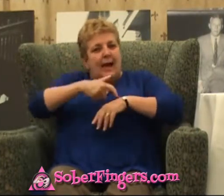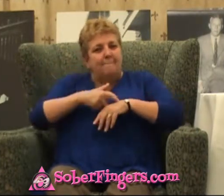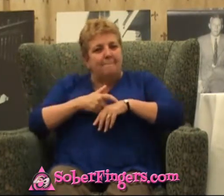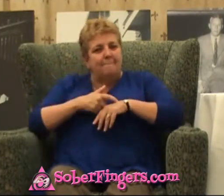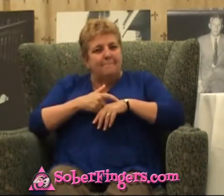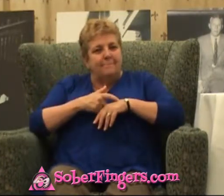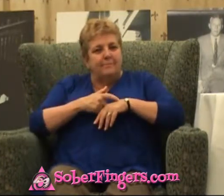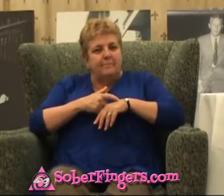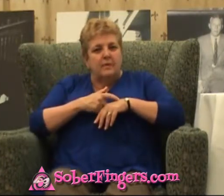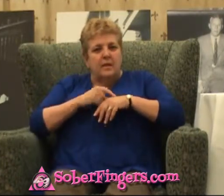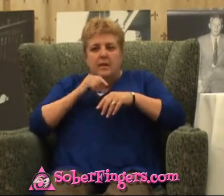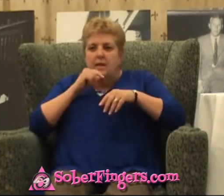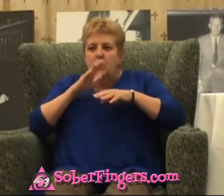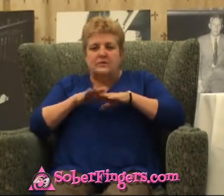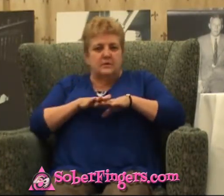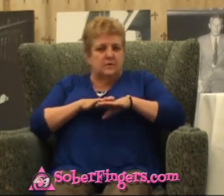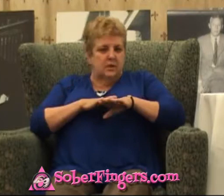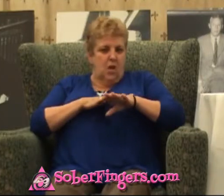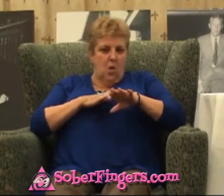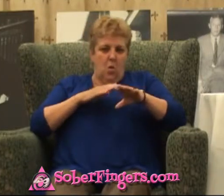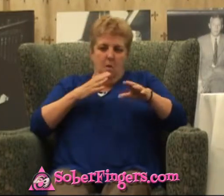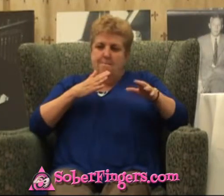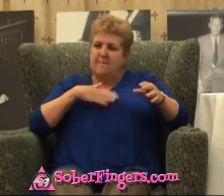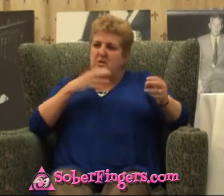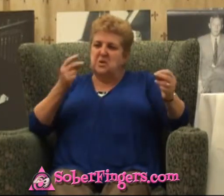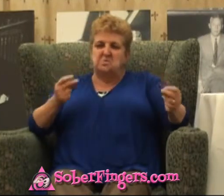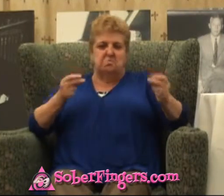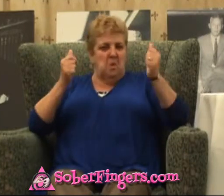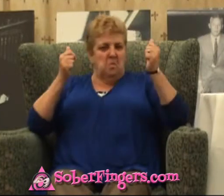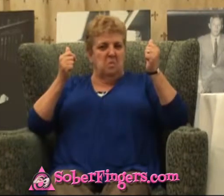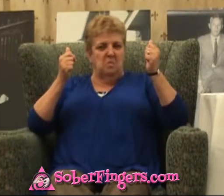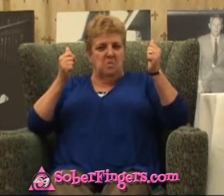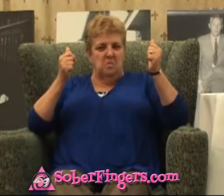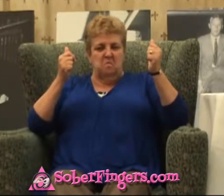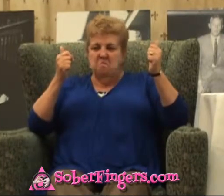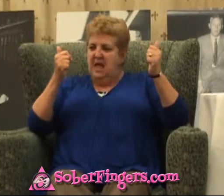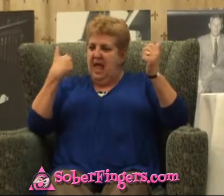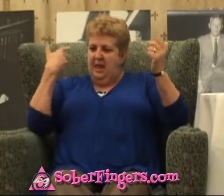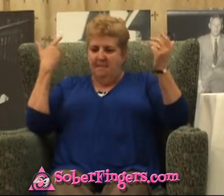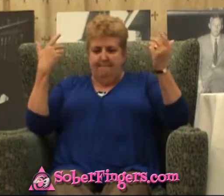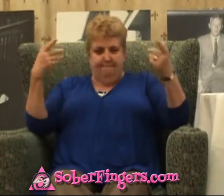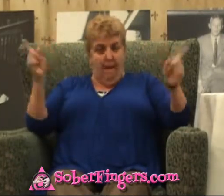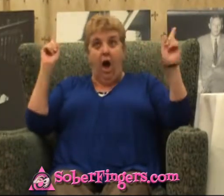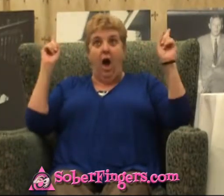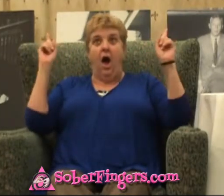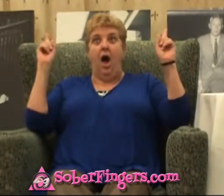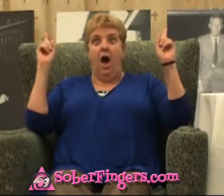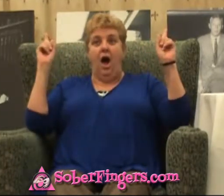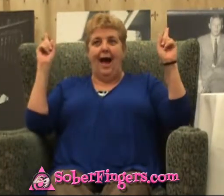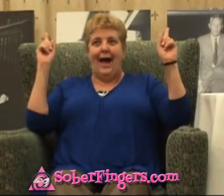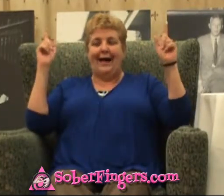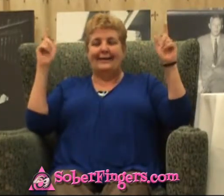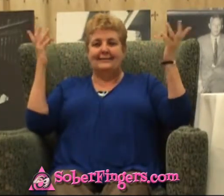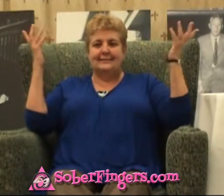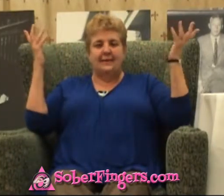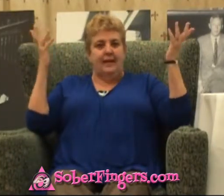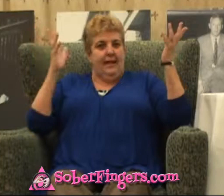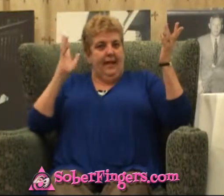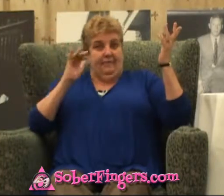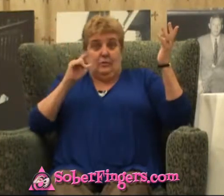on subtle and slowly. Mine just arrived at the door and said, honey, I'm home. And that was all there was to it, you know? And like I